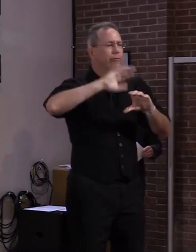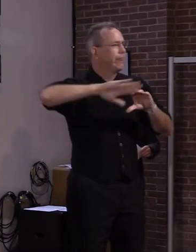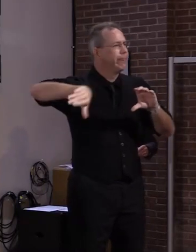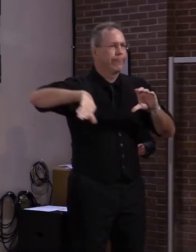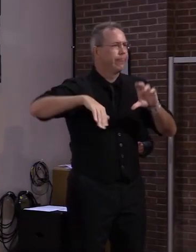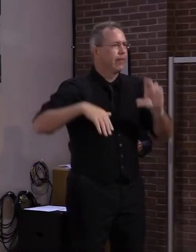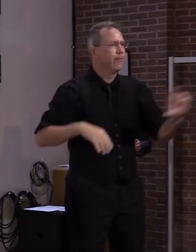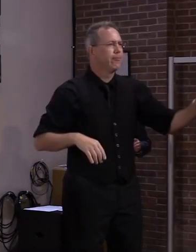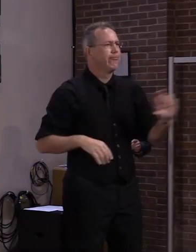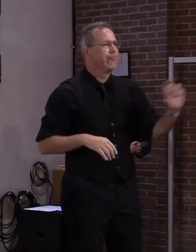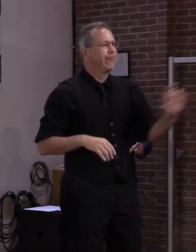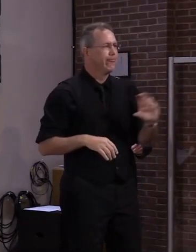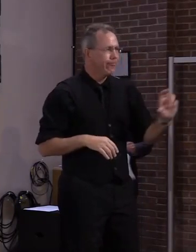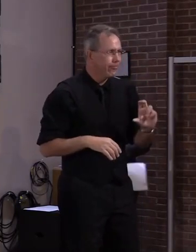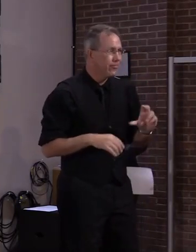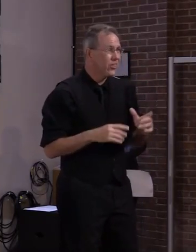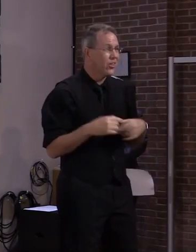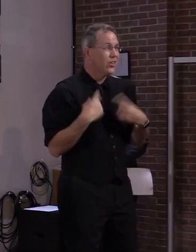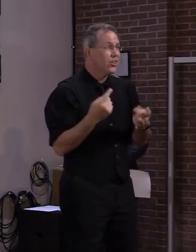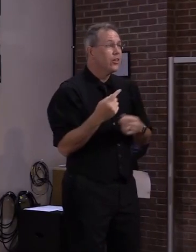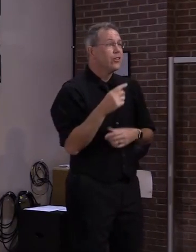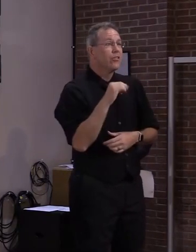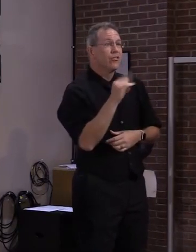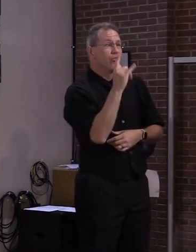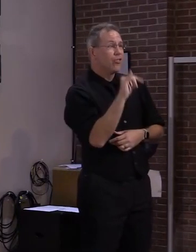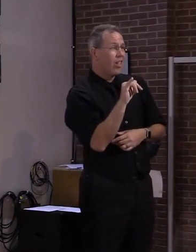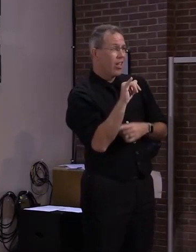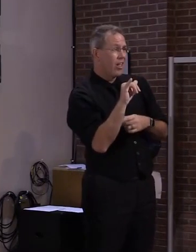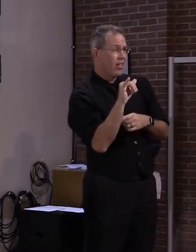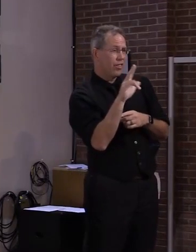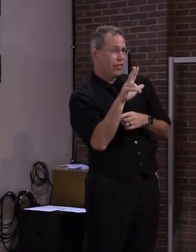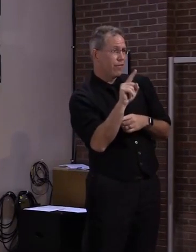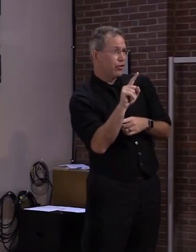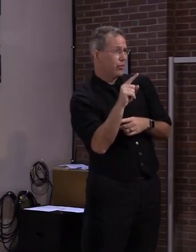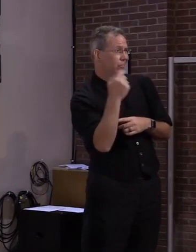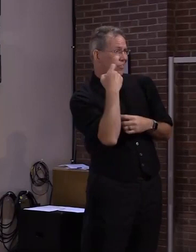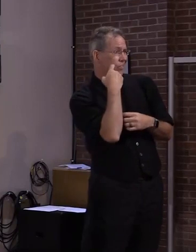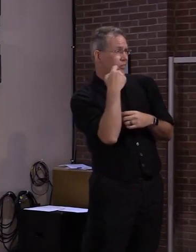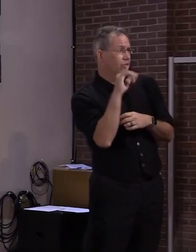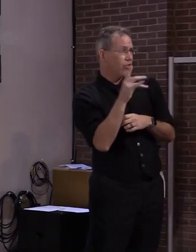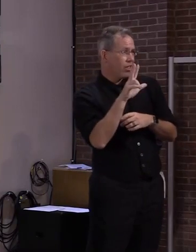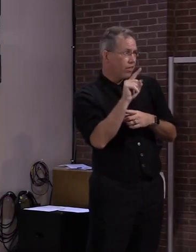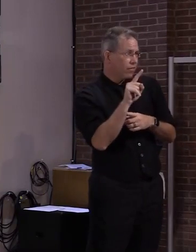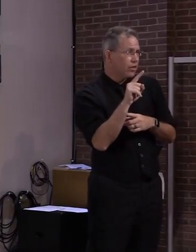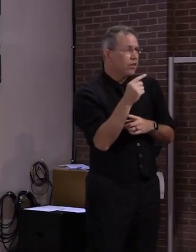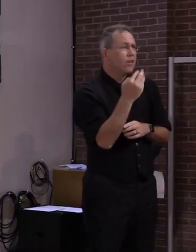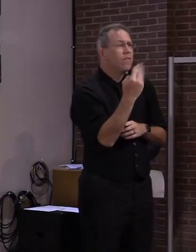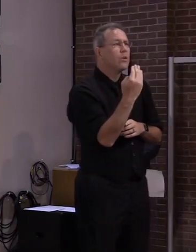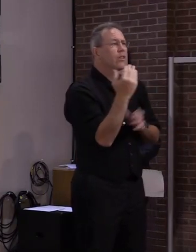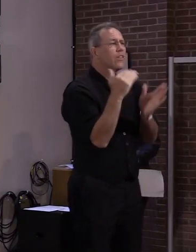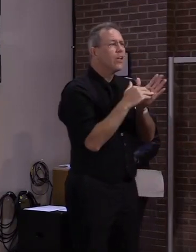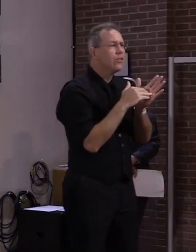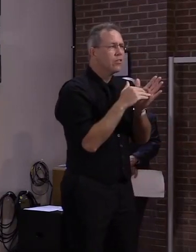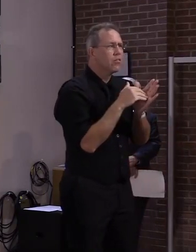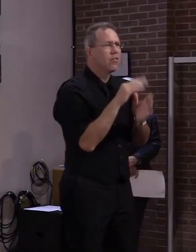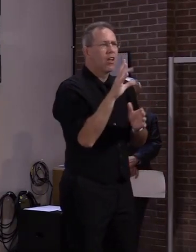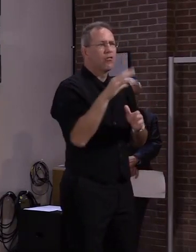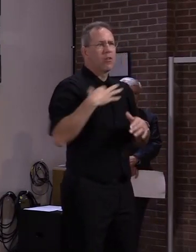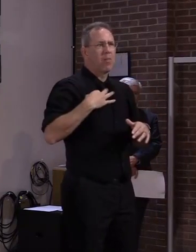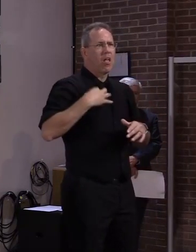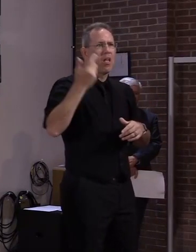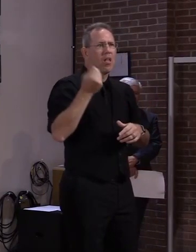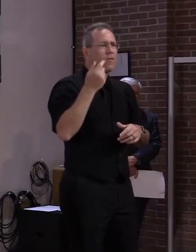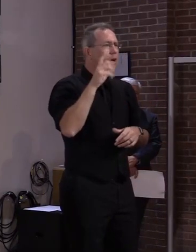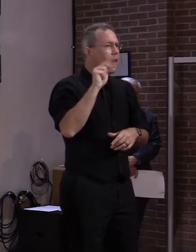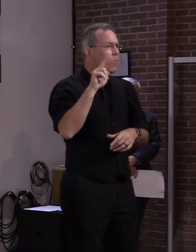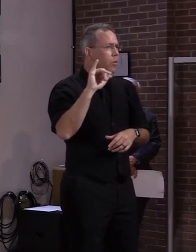31st there were roughly 14 900 vermonters filing for weekly benefits approximately 5